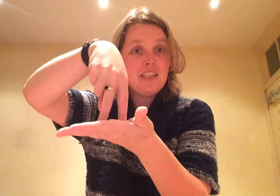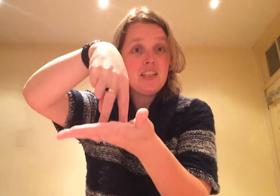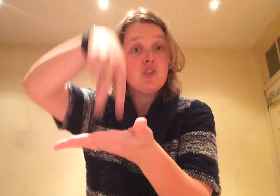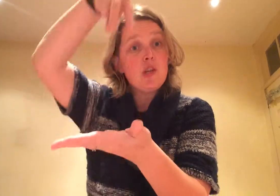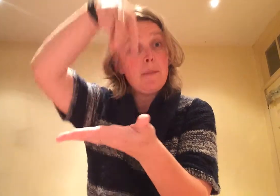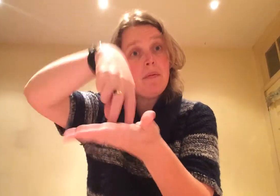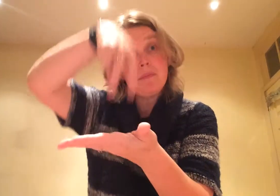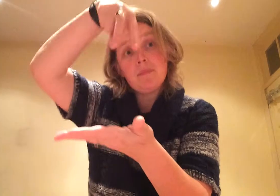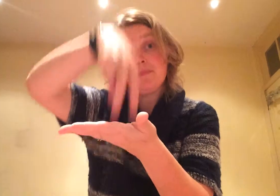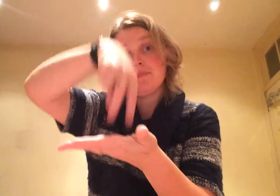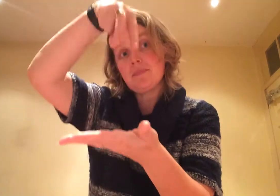jump,